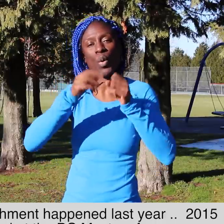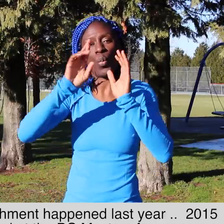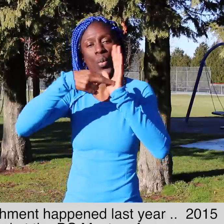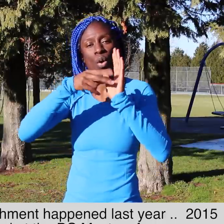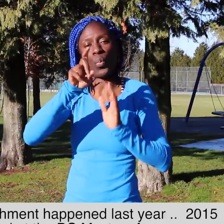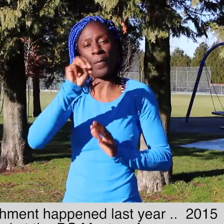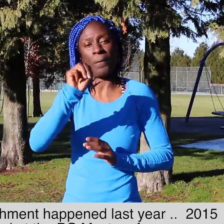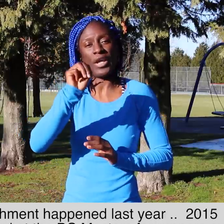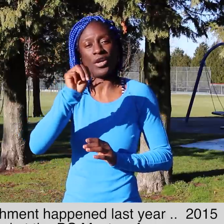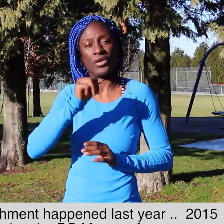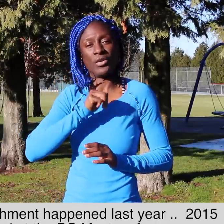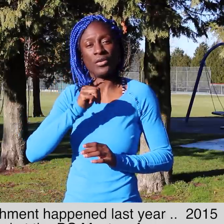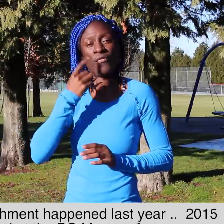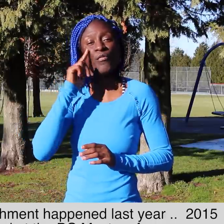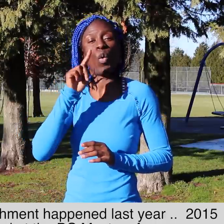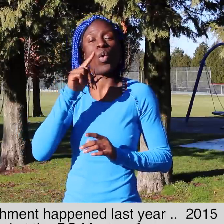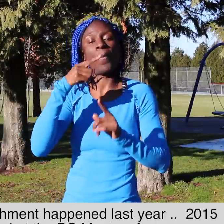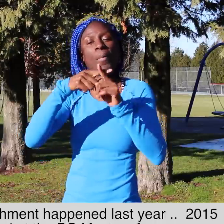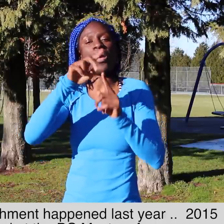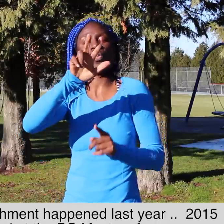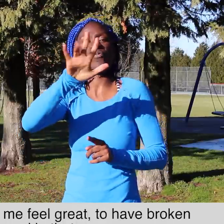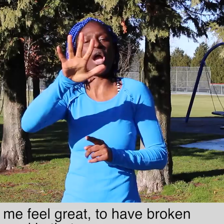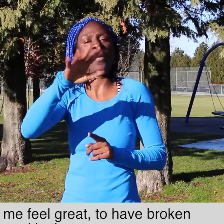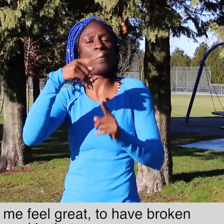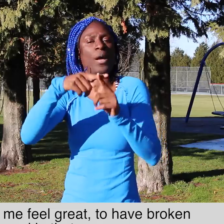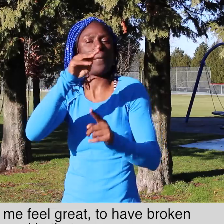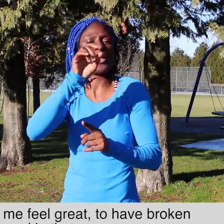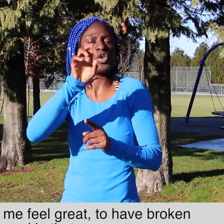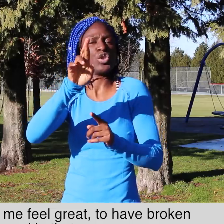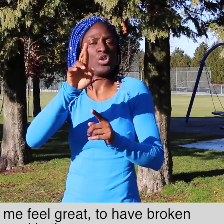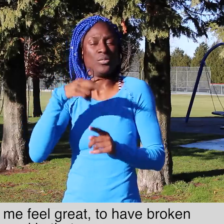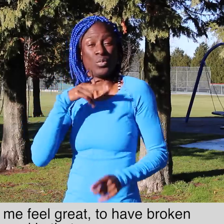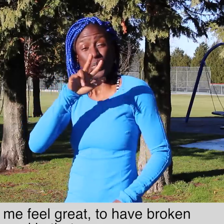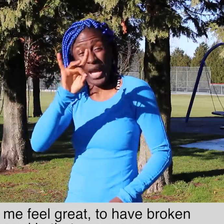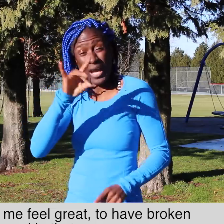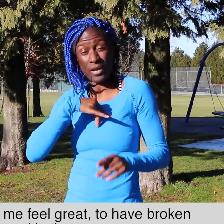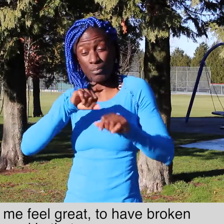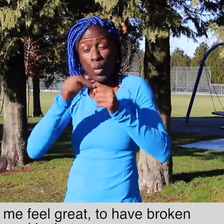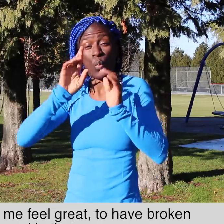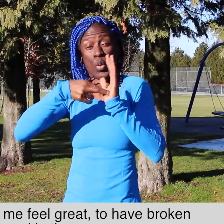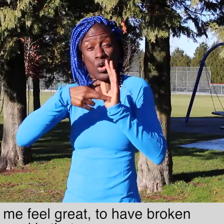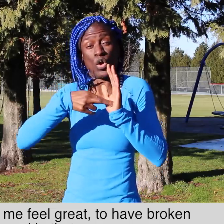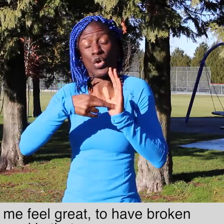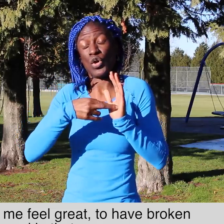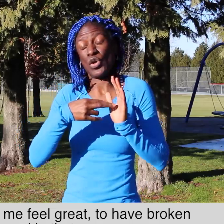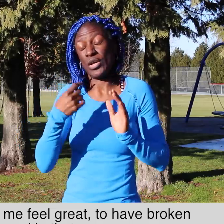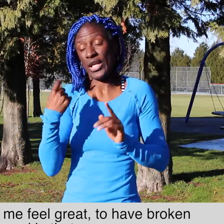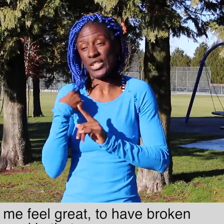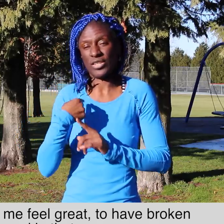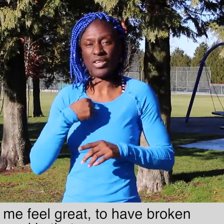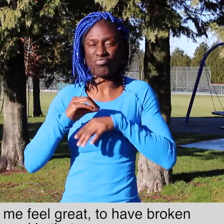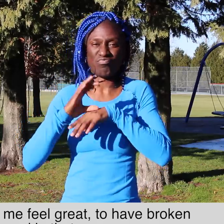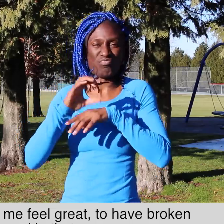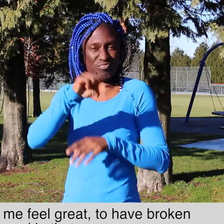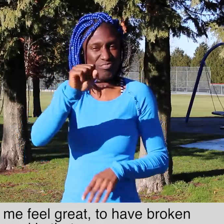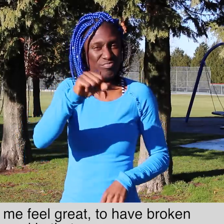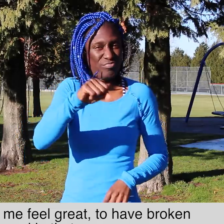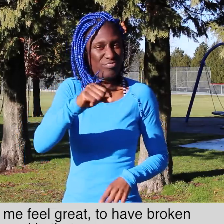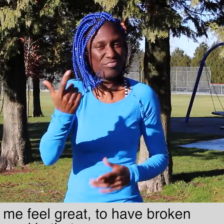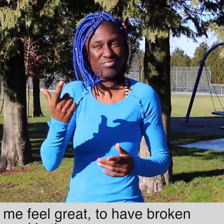in 2015 when I broke the 100 meter record at the BC Masters for runners over 35. It made me feel so